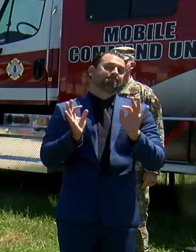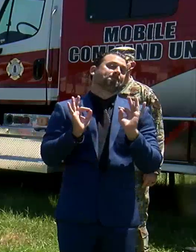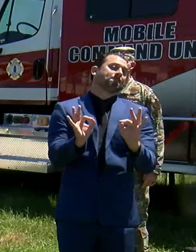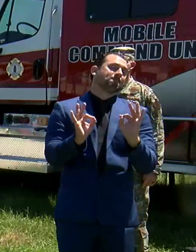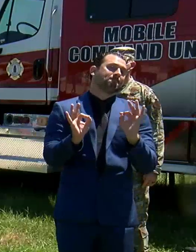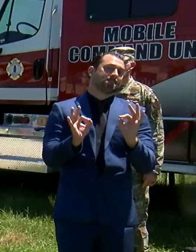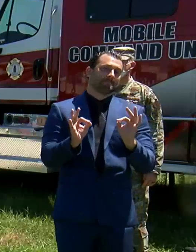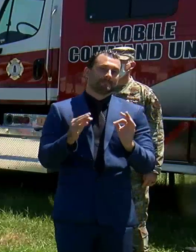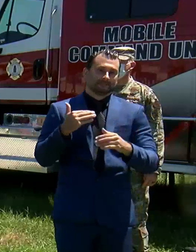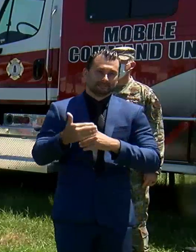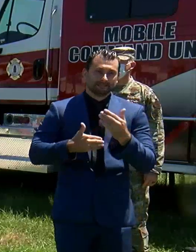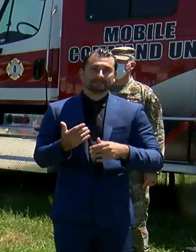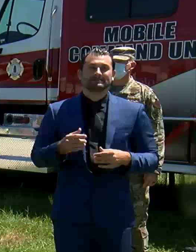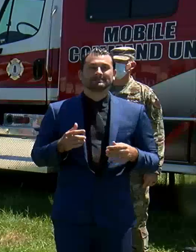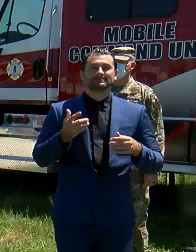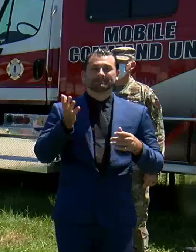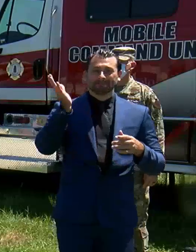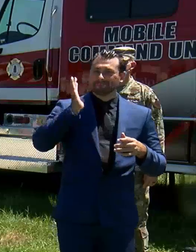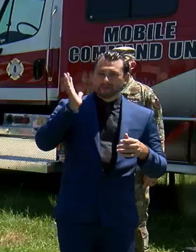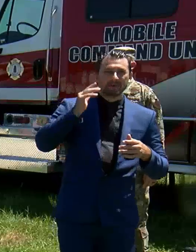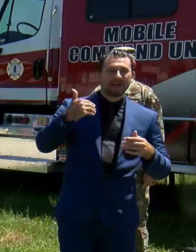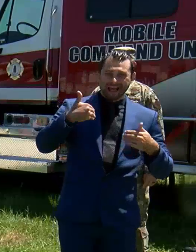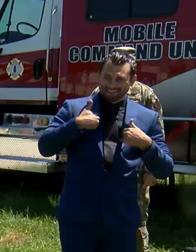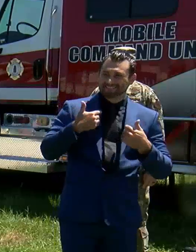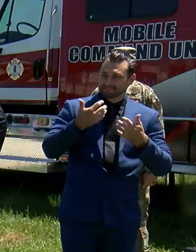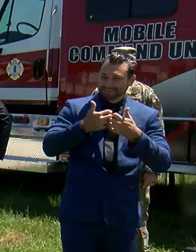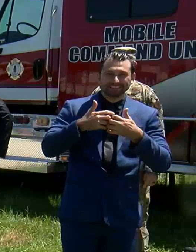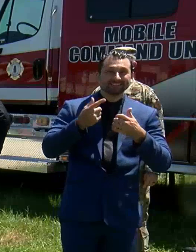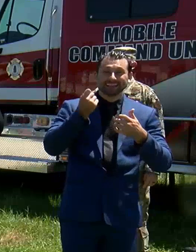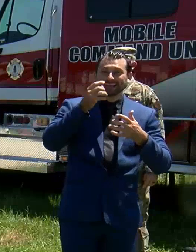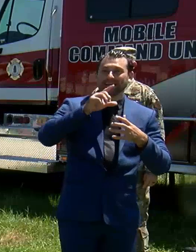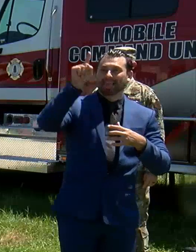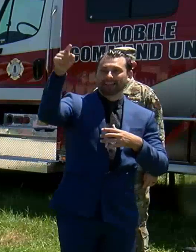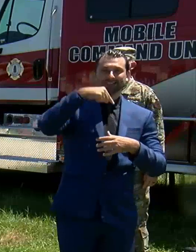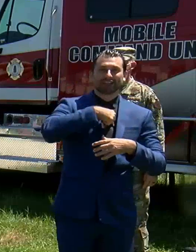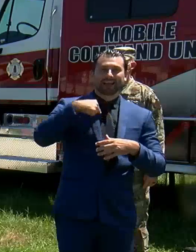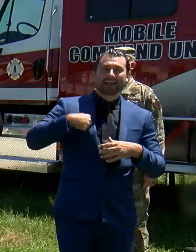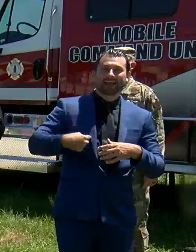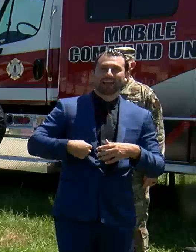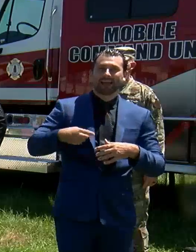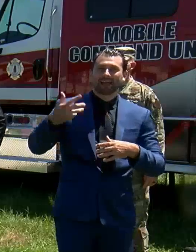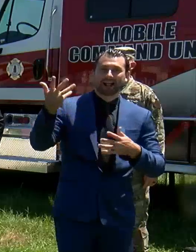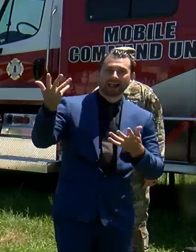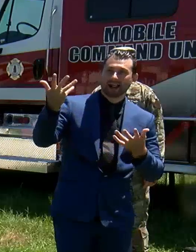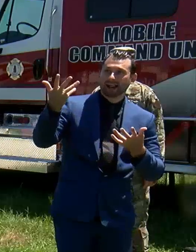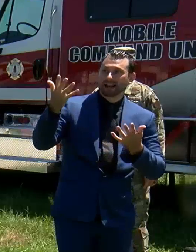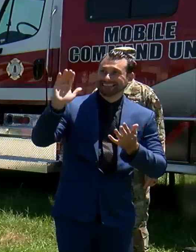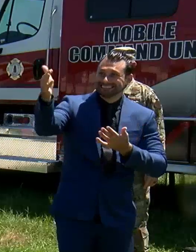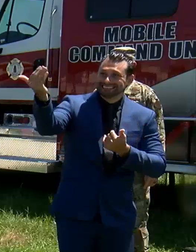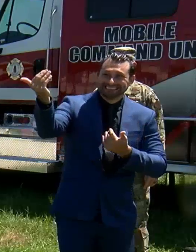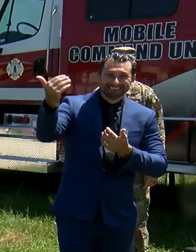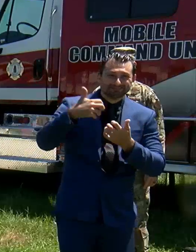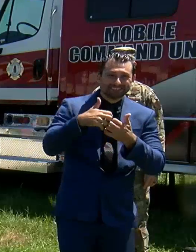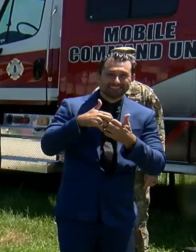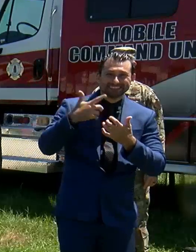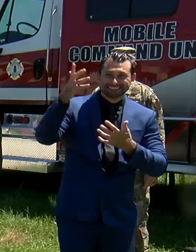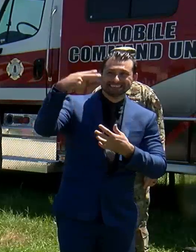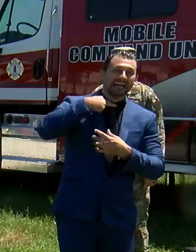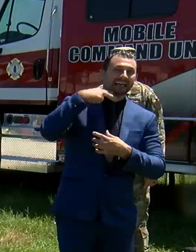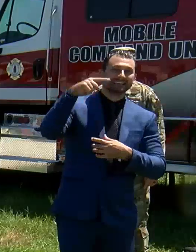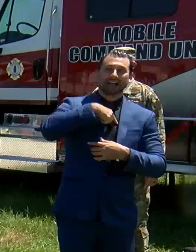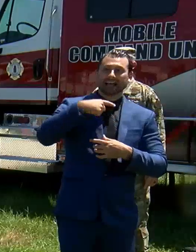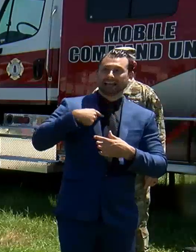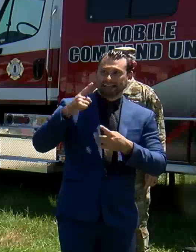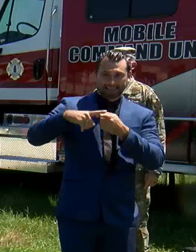whole pandemic is understand all this stuff should be made in the United States, not made in China. We don't want our health